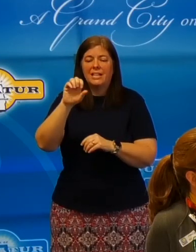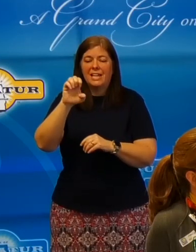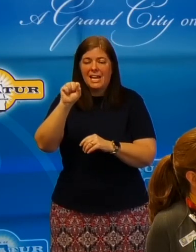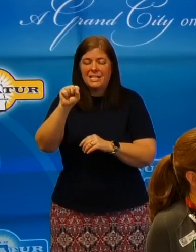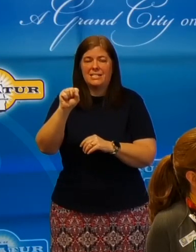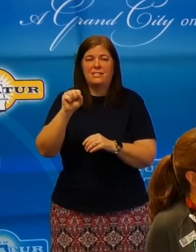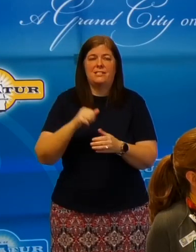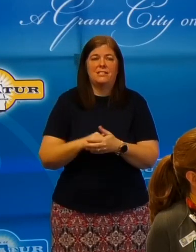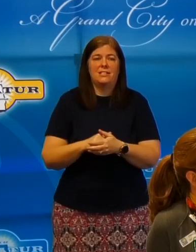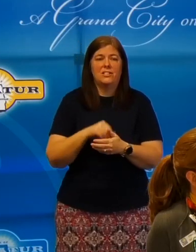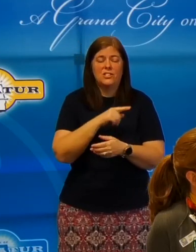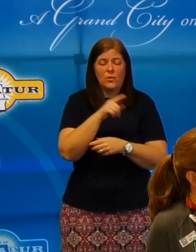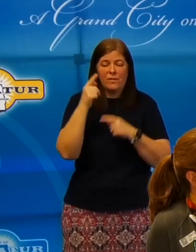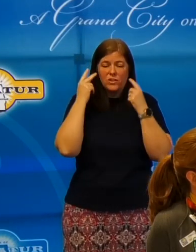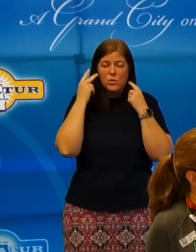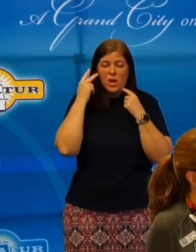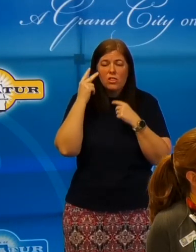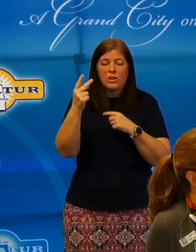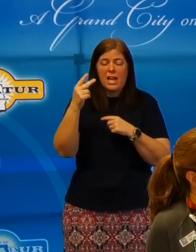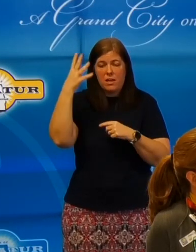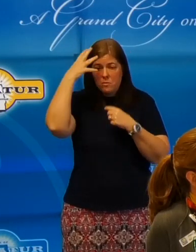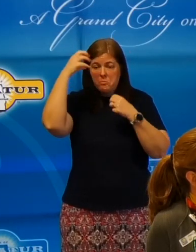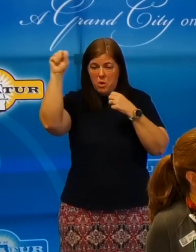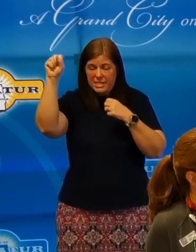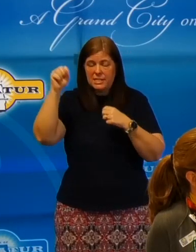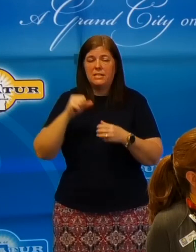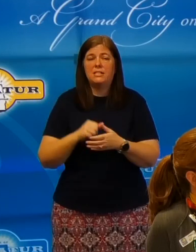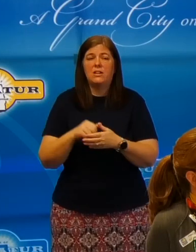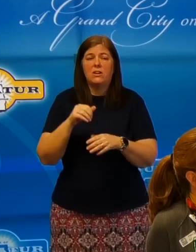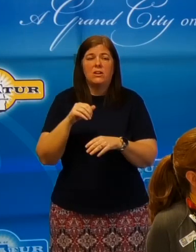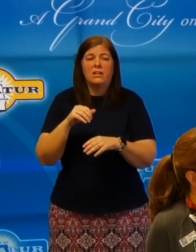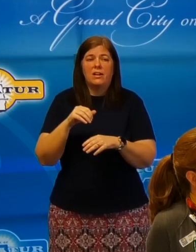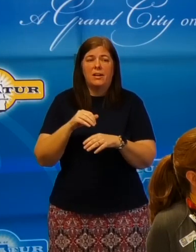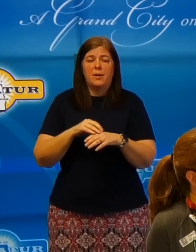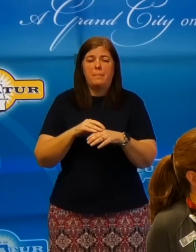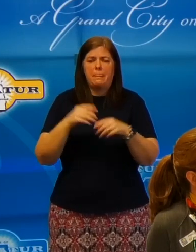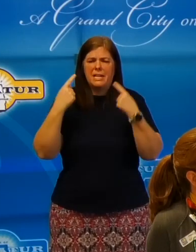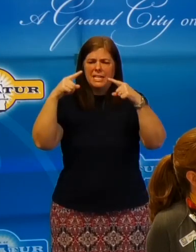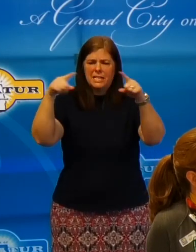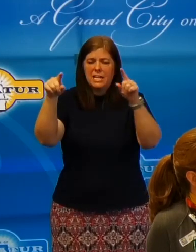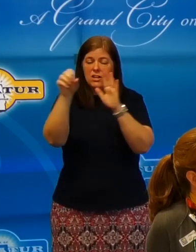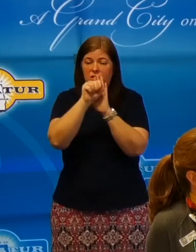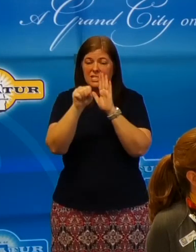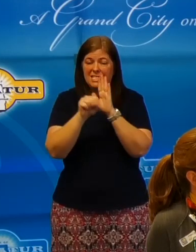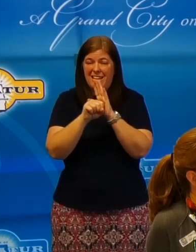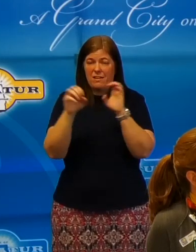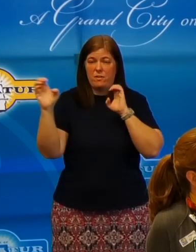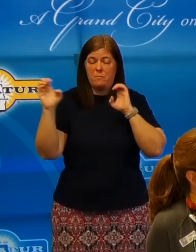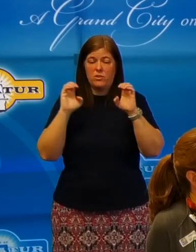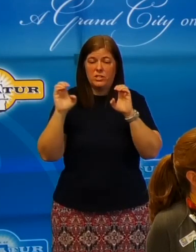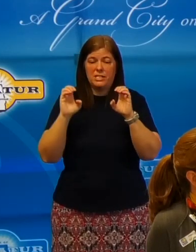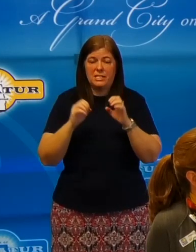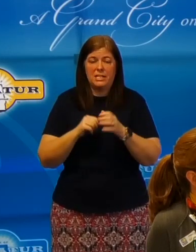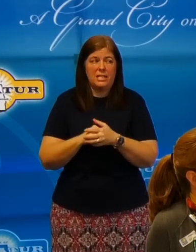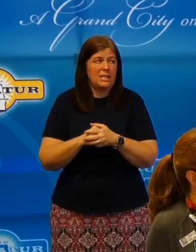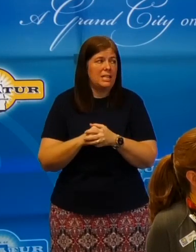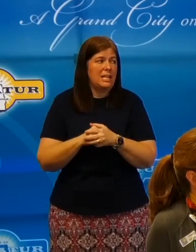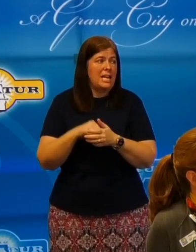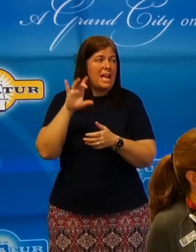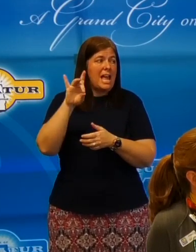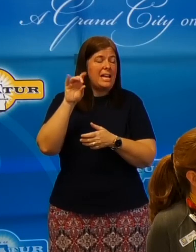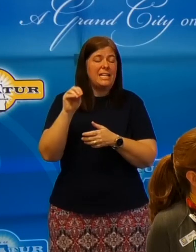of March declared the national state of emergency, 80 days would be May 1 or 2. And as